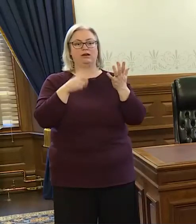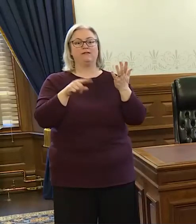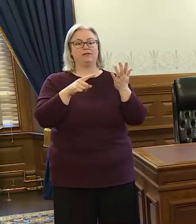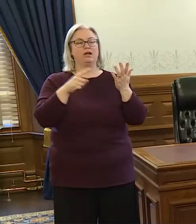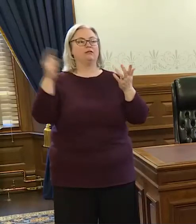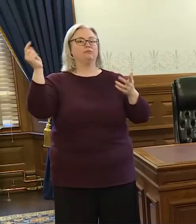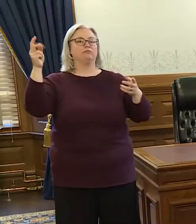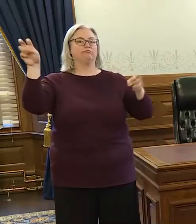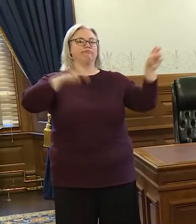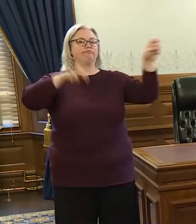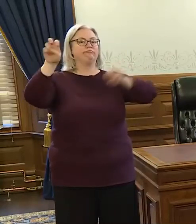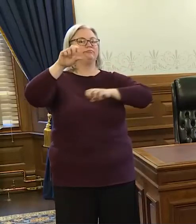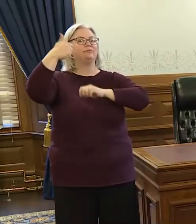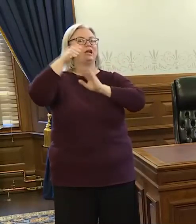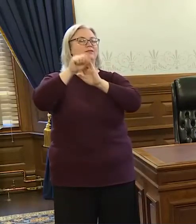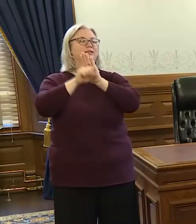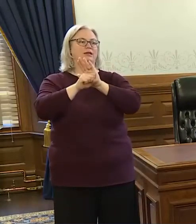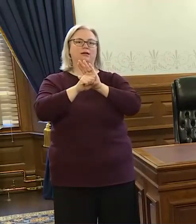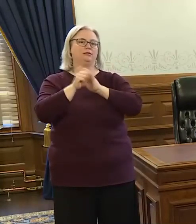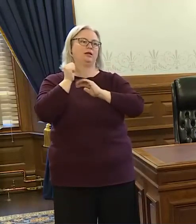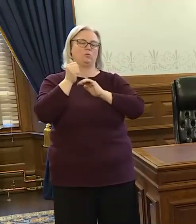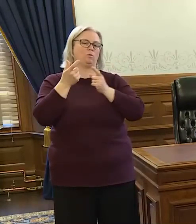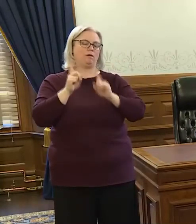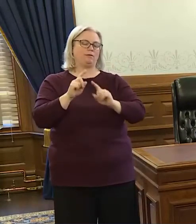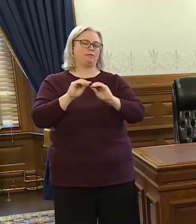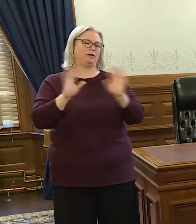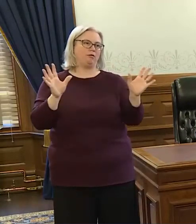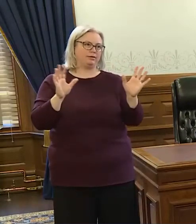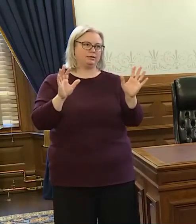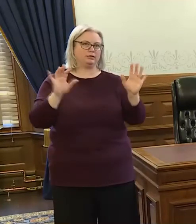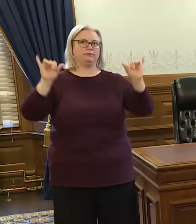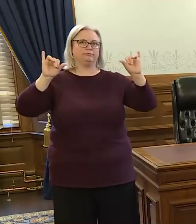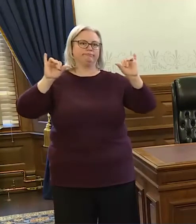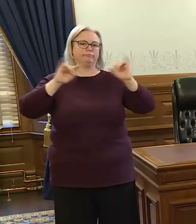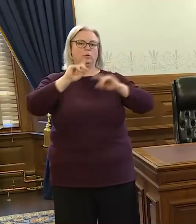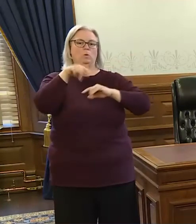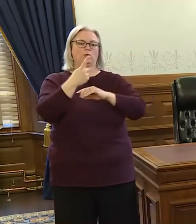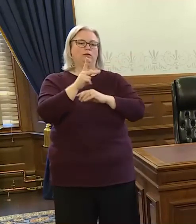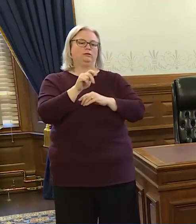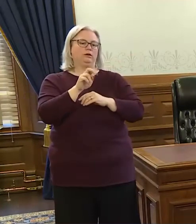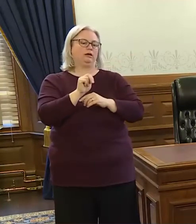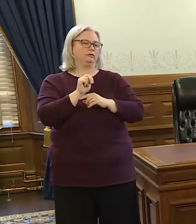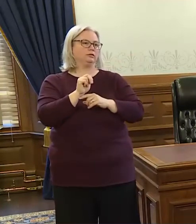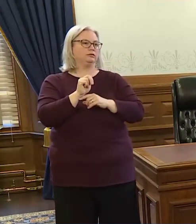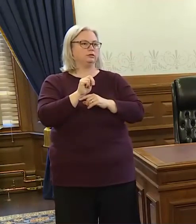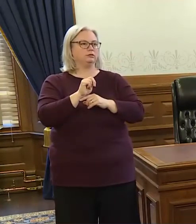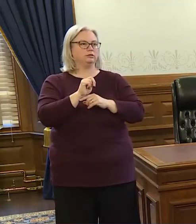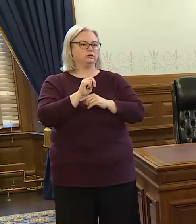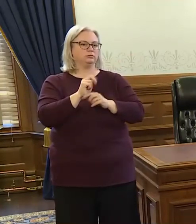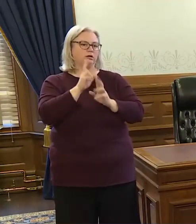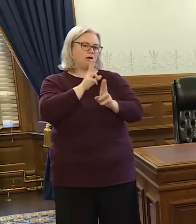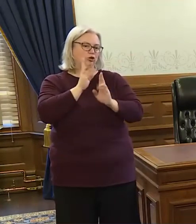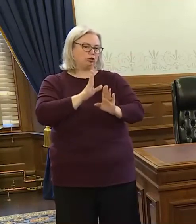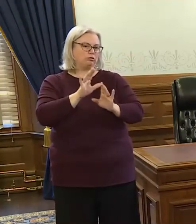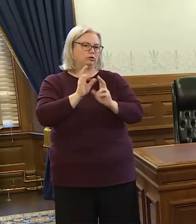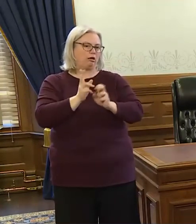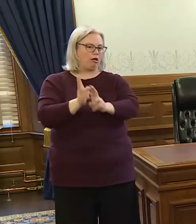come in from out of state. That won't happen. And obviously those lodges that they might stay